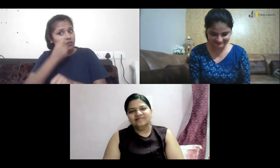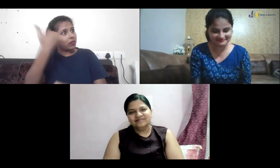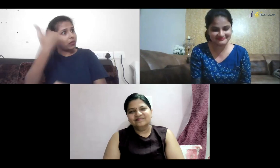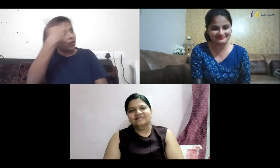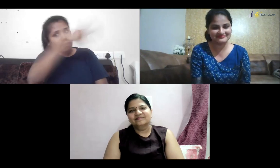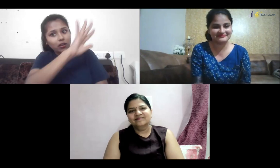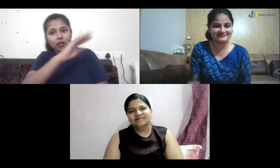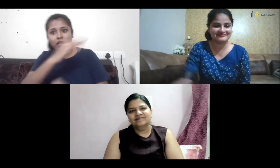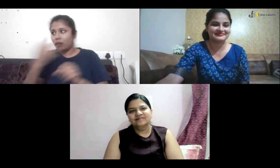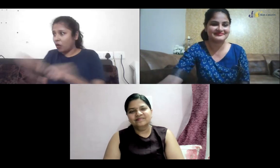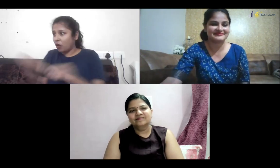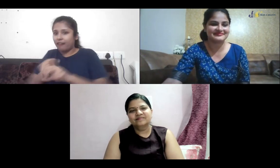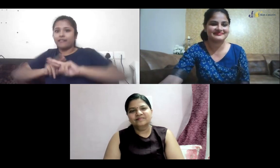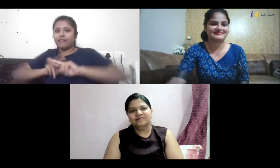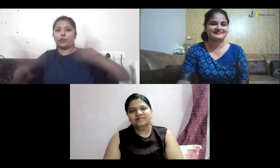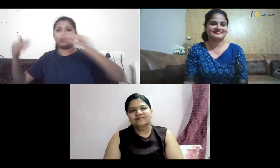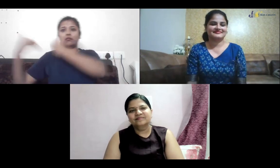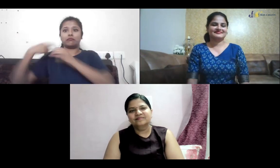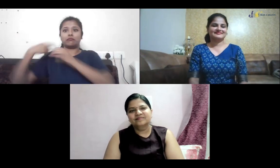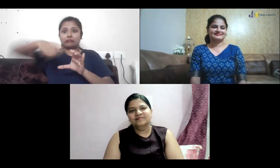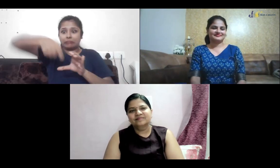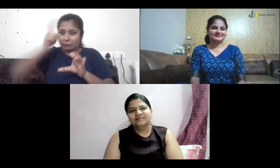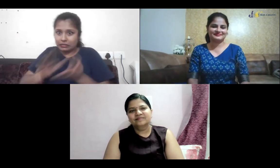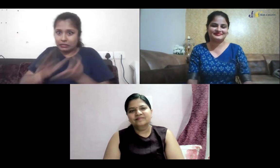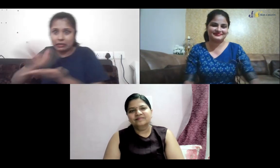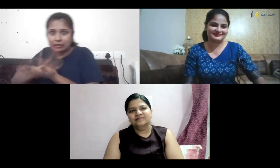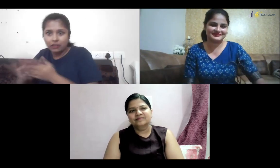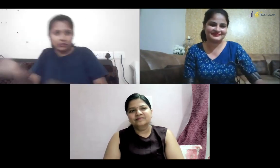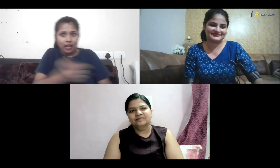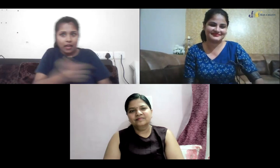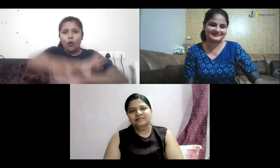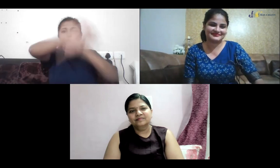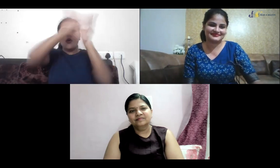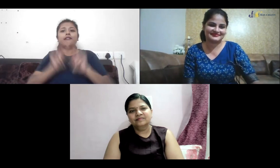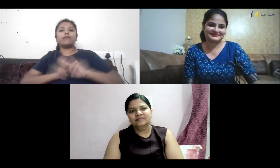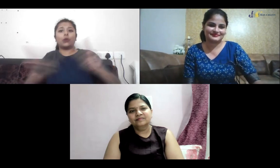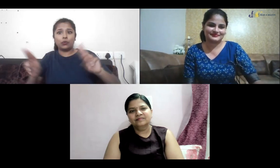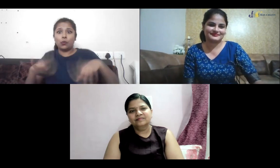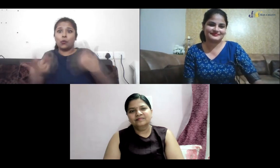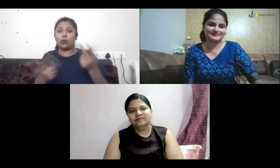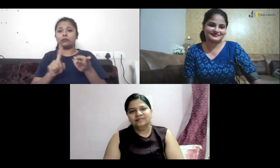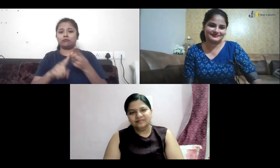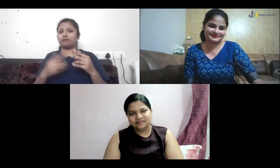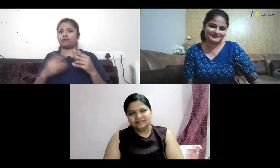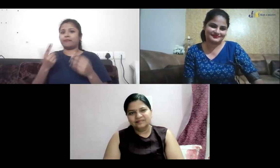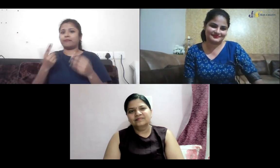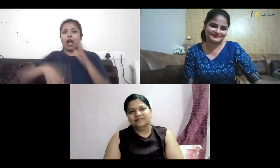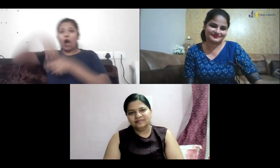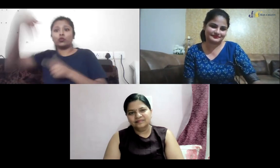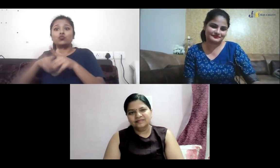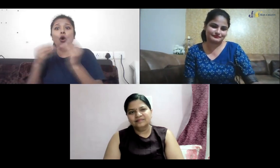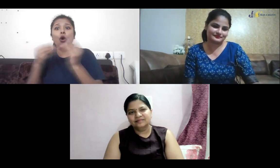their child and also work, and they have a very they have to cook, they have to manage all the